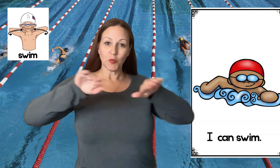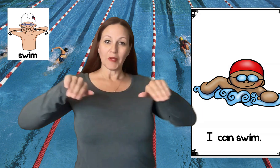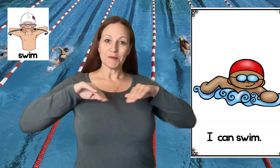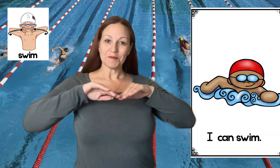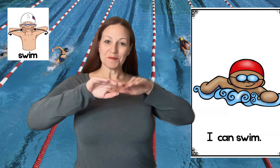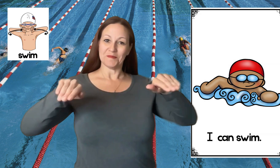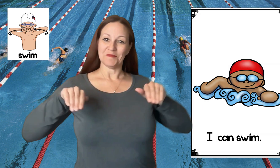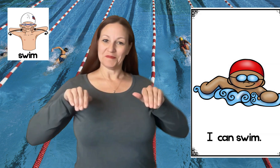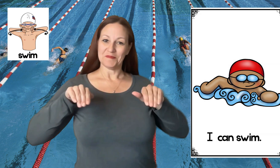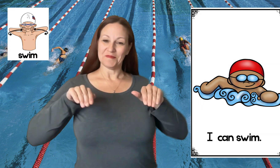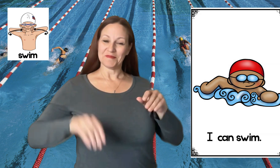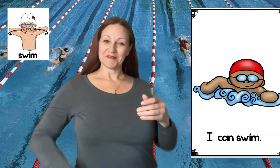Swim.